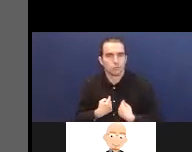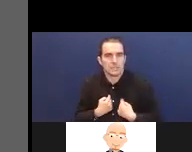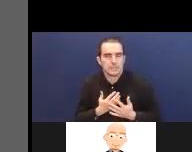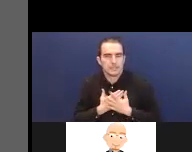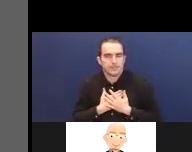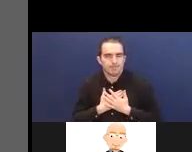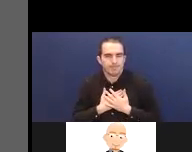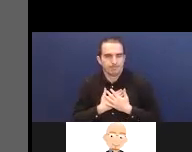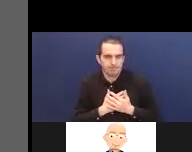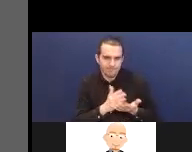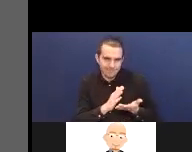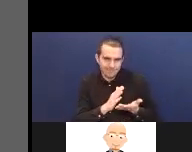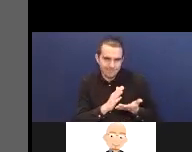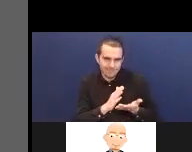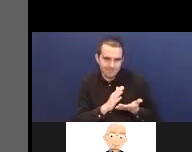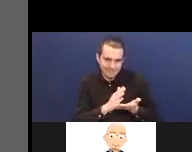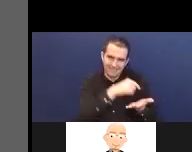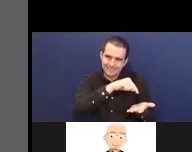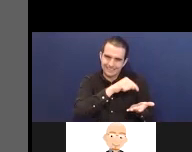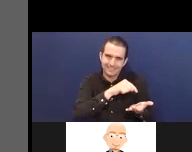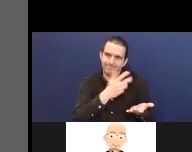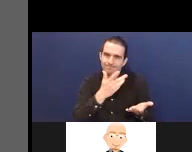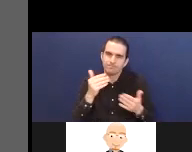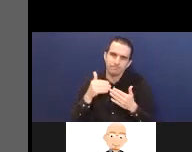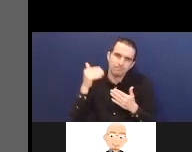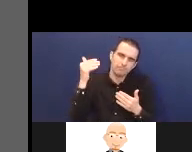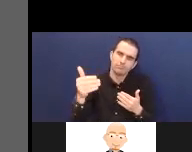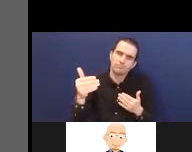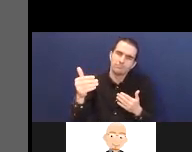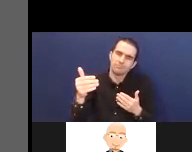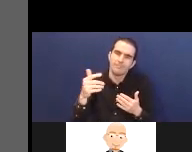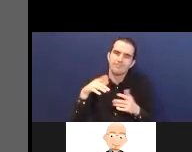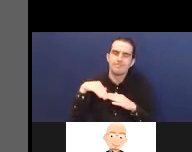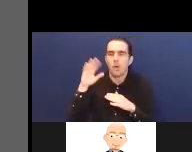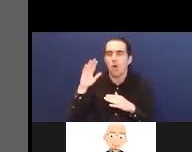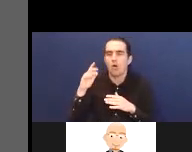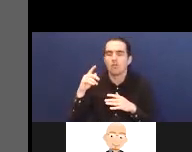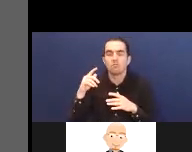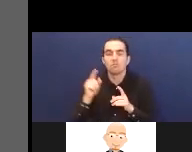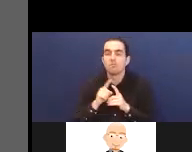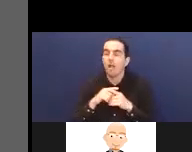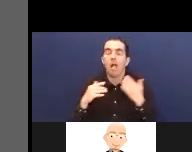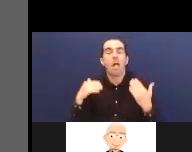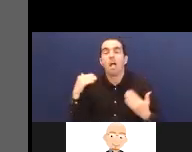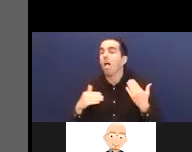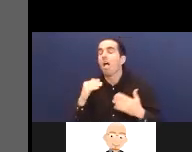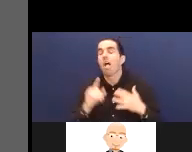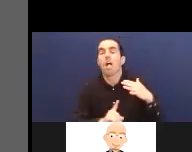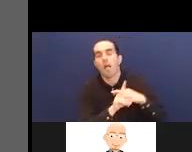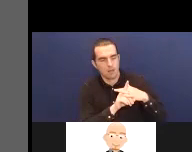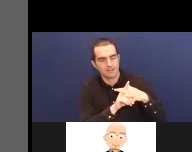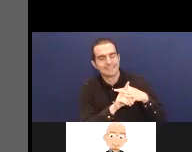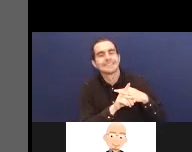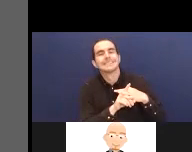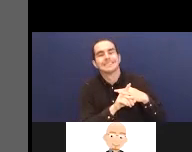before. I've only heard about some good thing, and I think it was done with the UN in South America, where